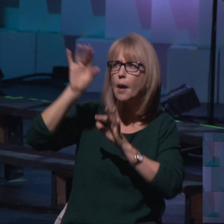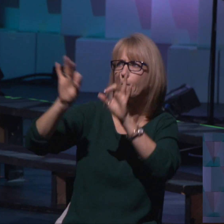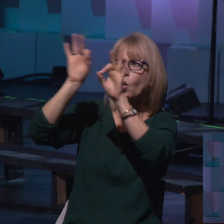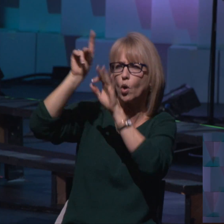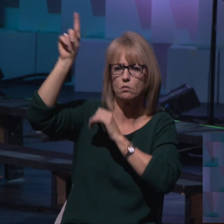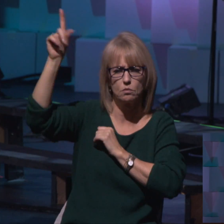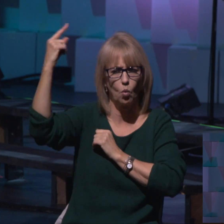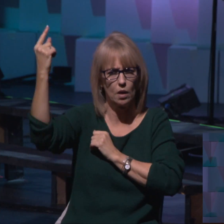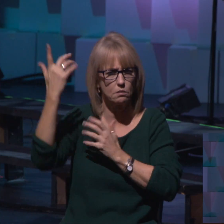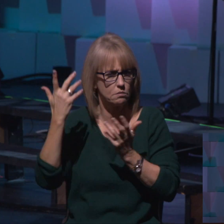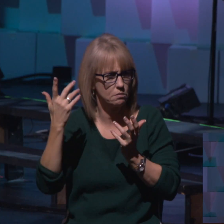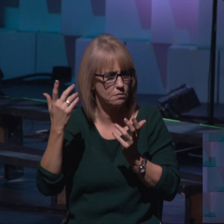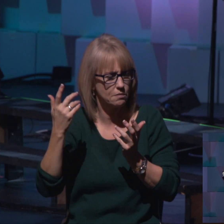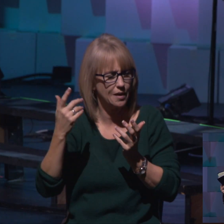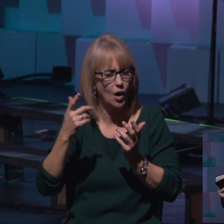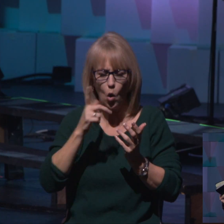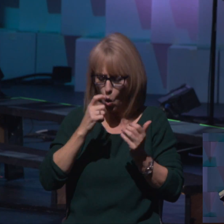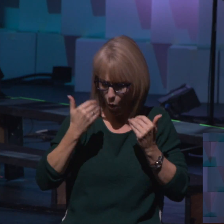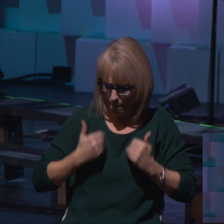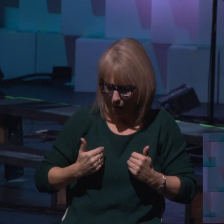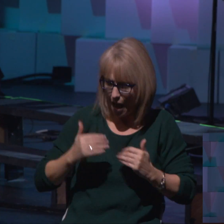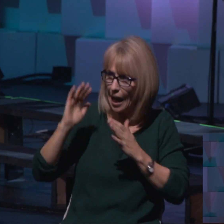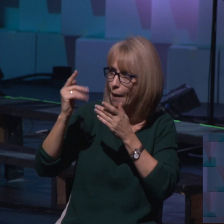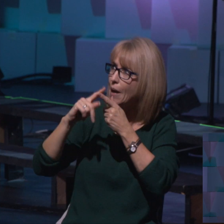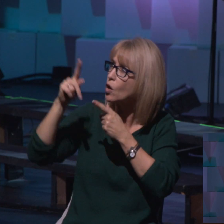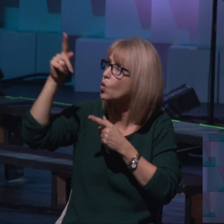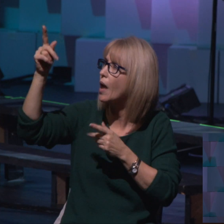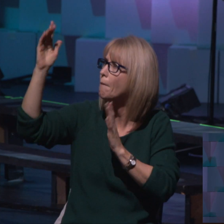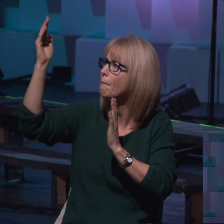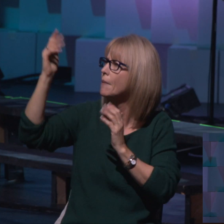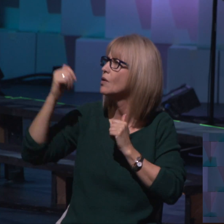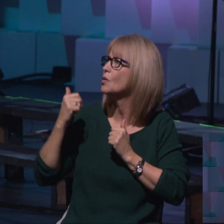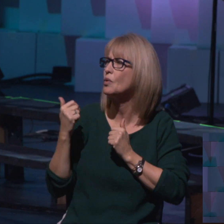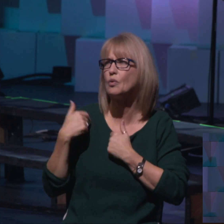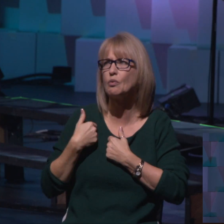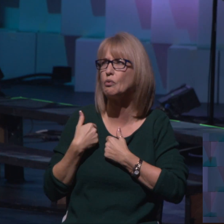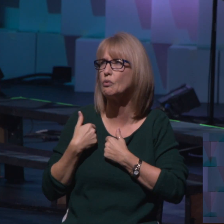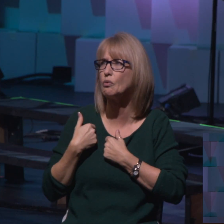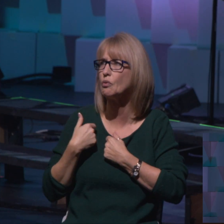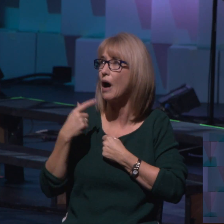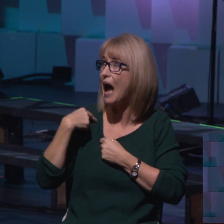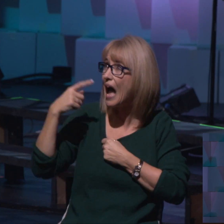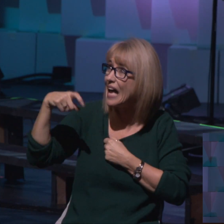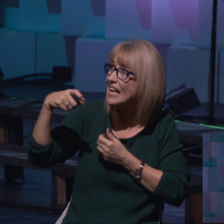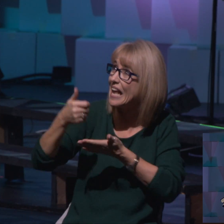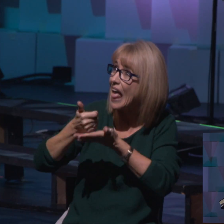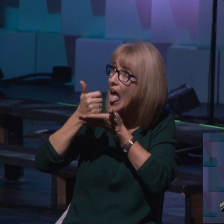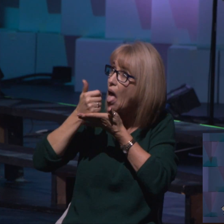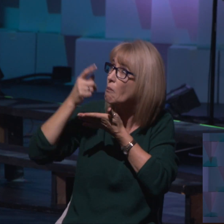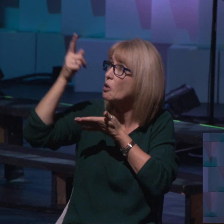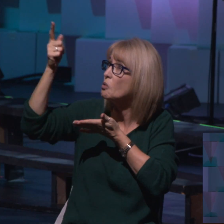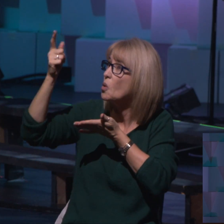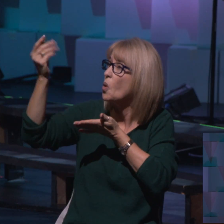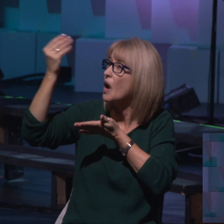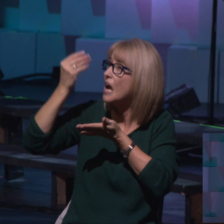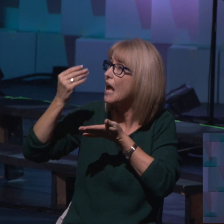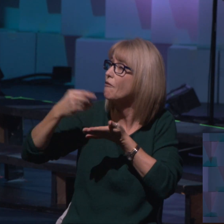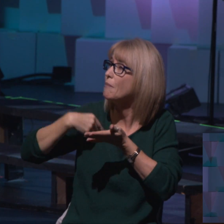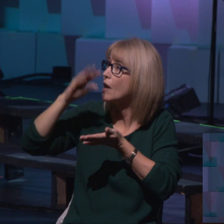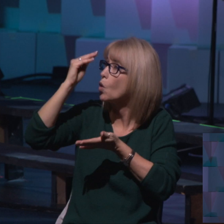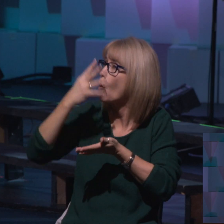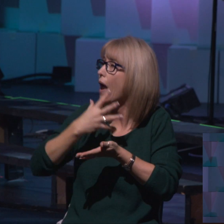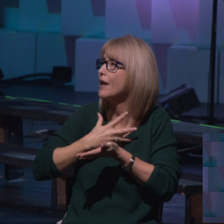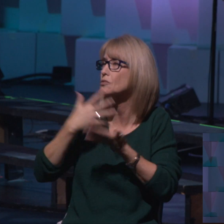are and how those two come together. And when the result comes, you realize I deserve hell, but he gives me grace and we are grateful to